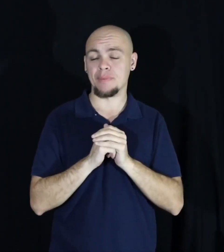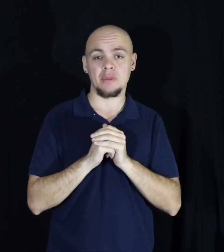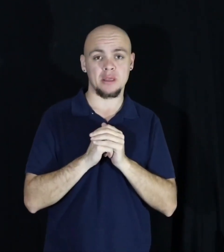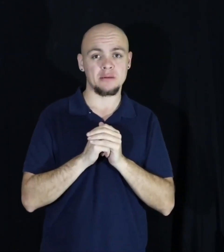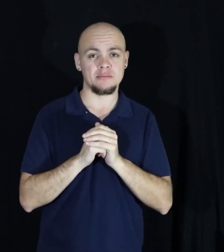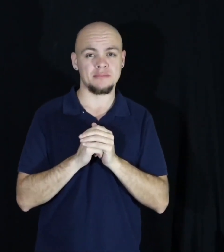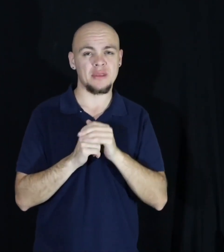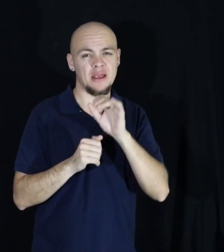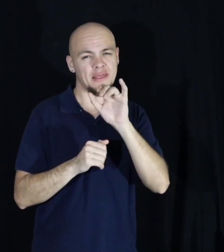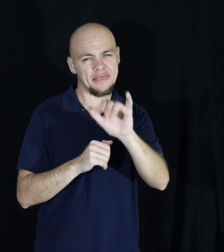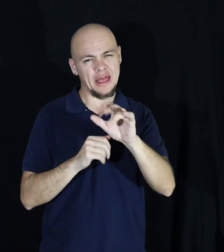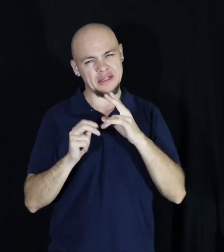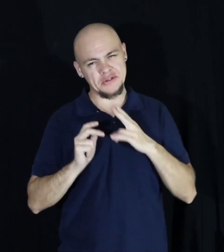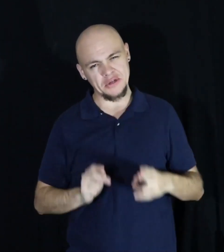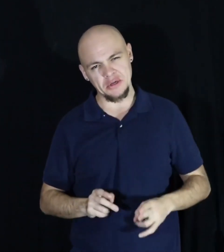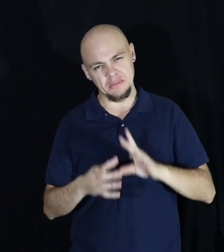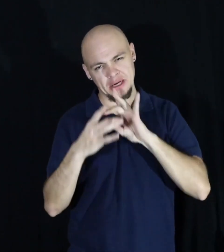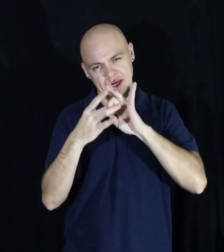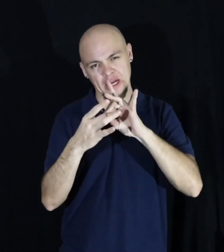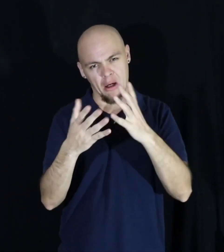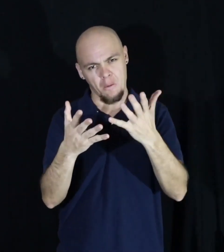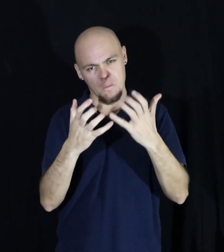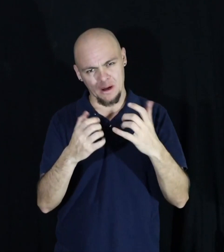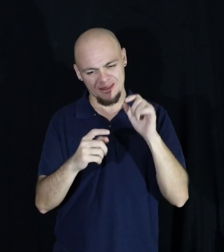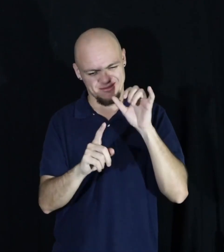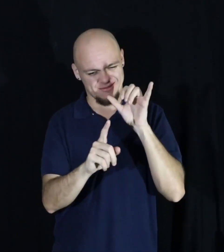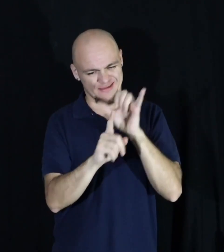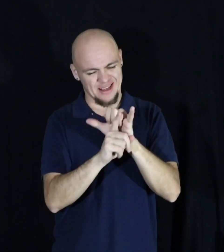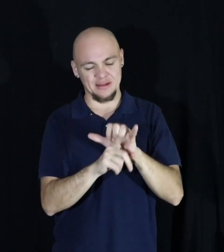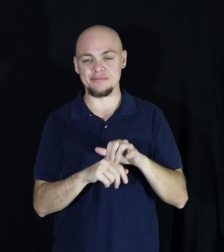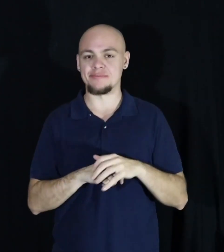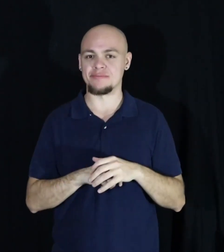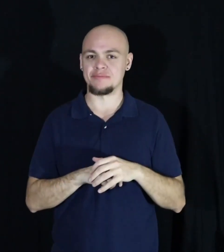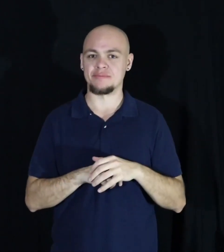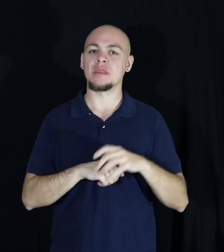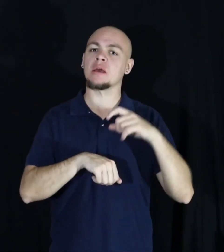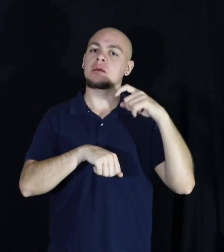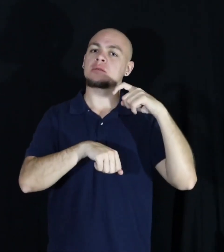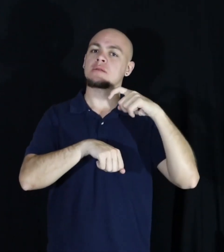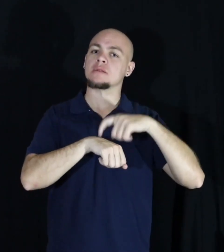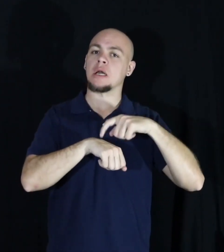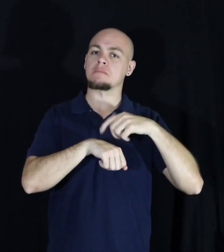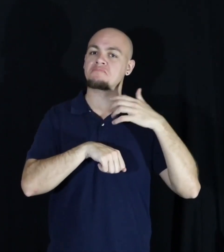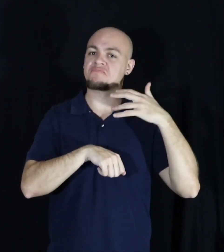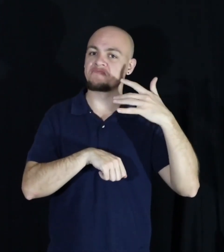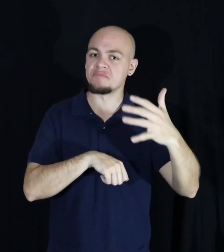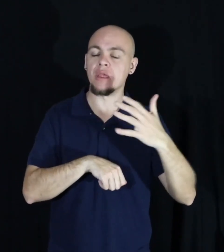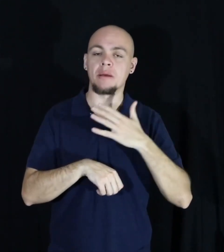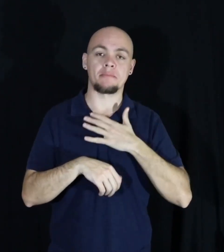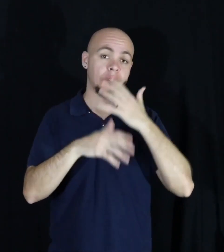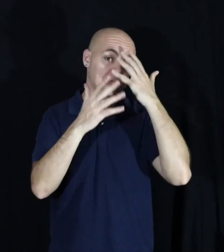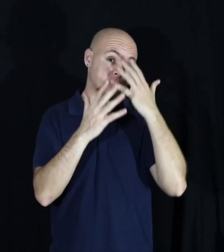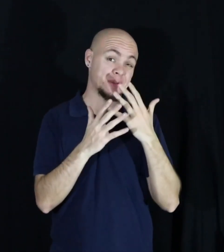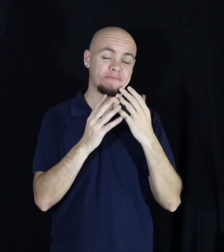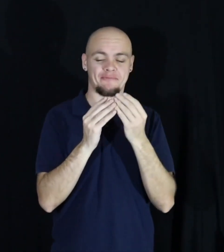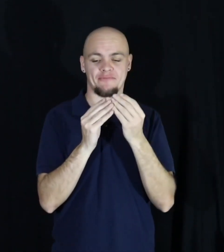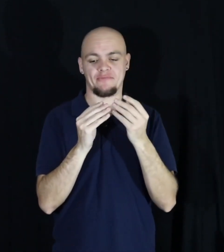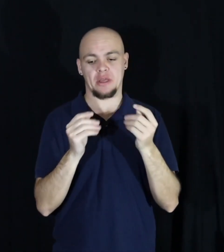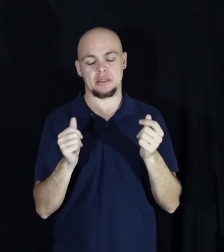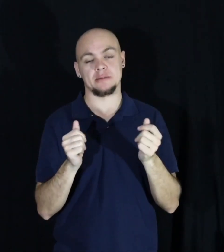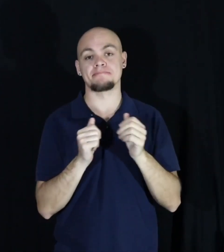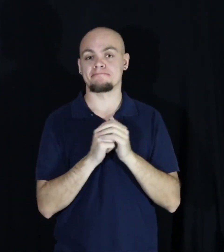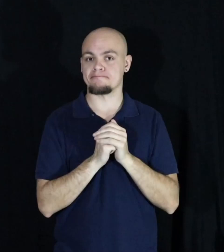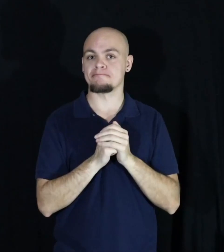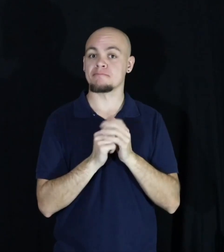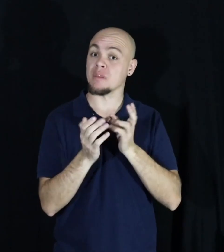This was the human connection I was looking for. With time, I found that my grief began to fade. And